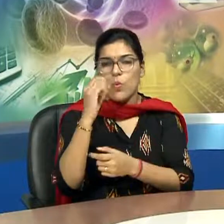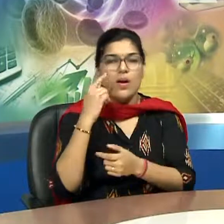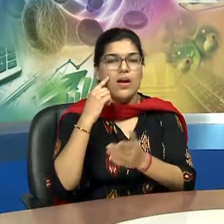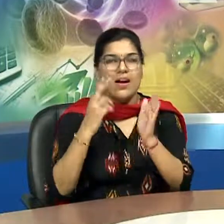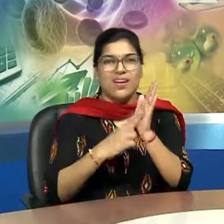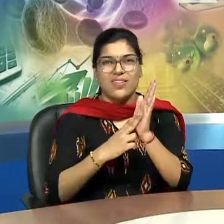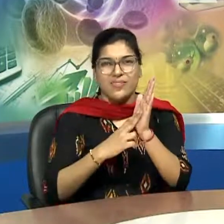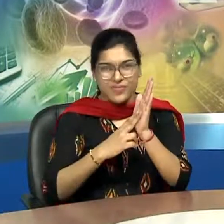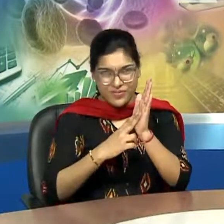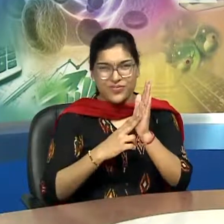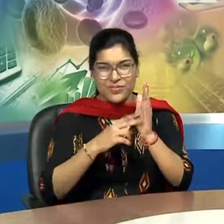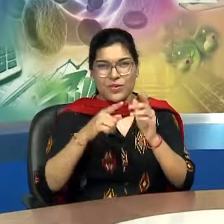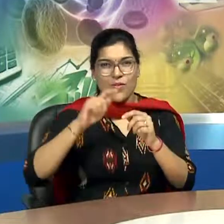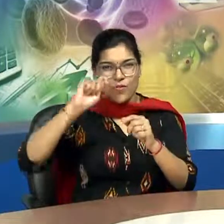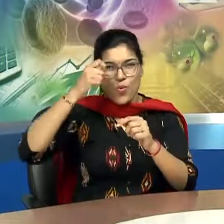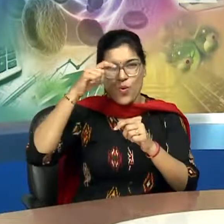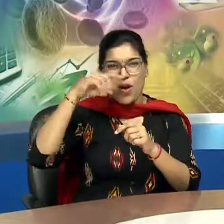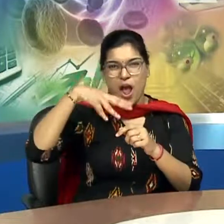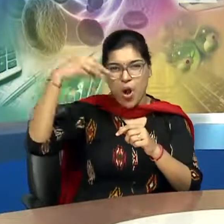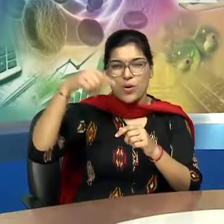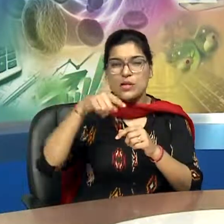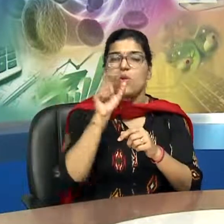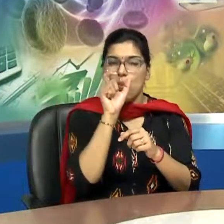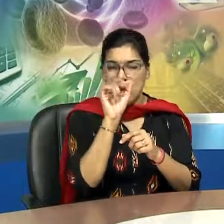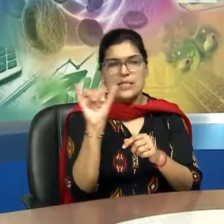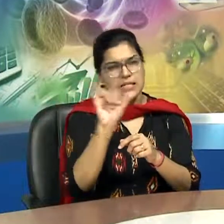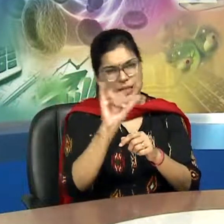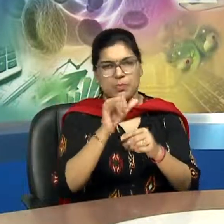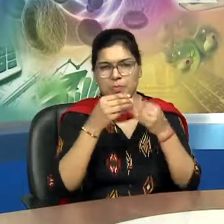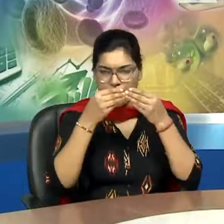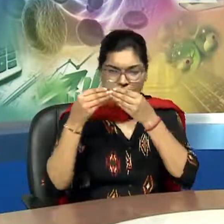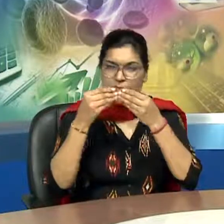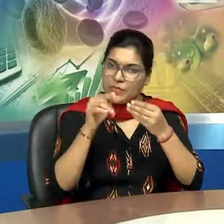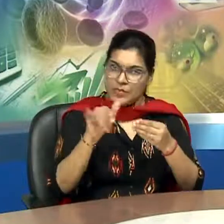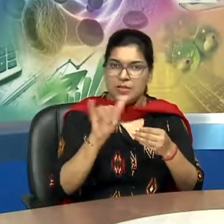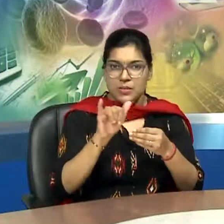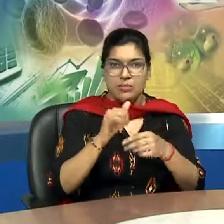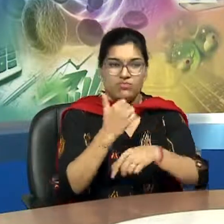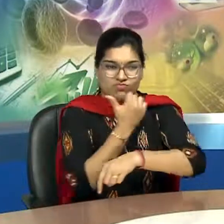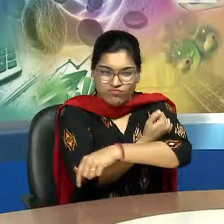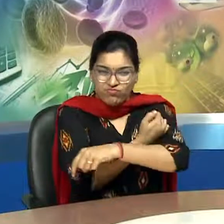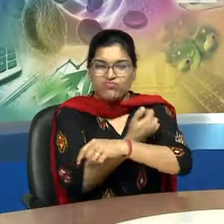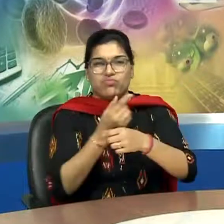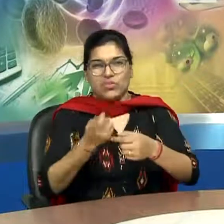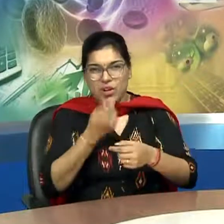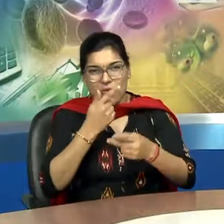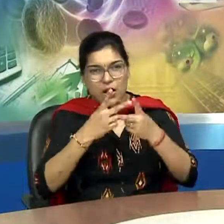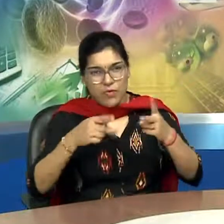treatment for heroin addiction, heroin is a drug, as you all must be